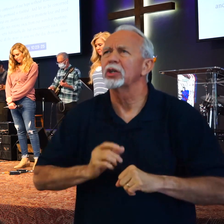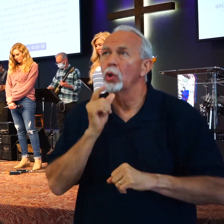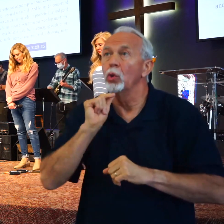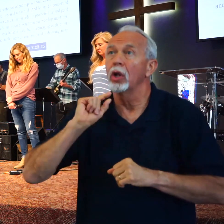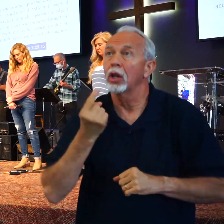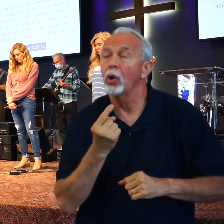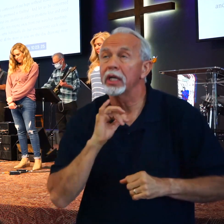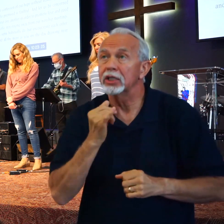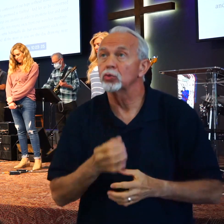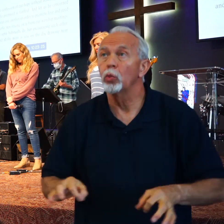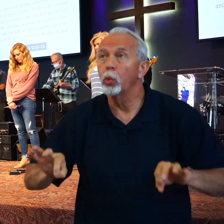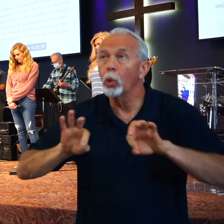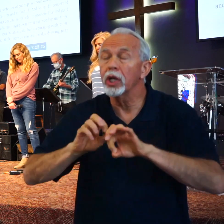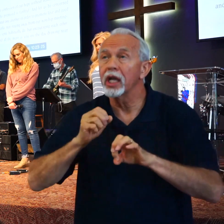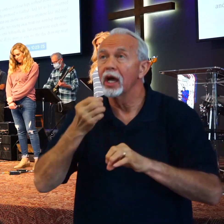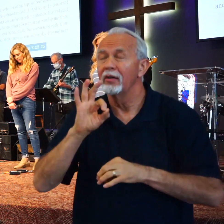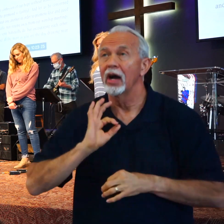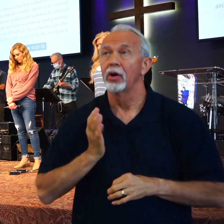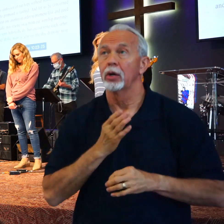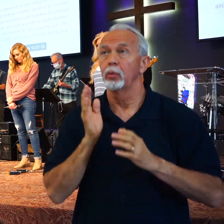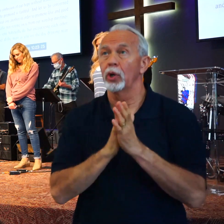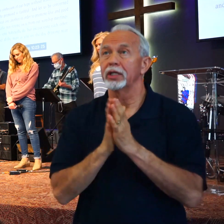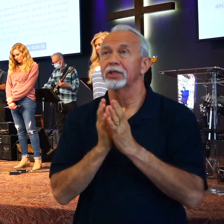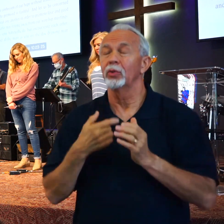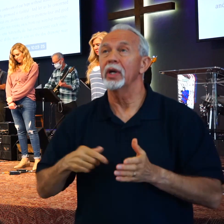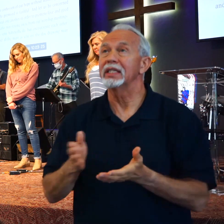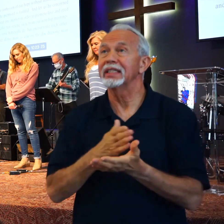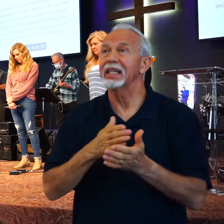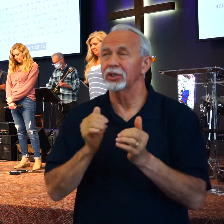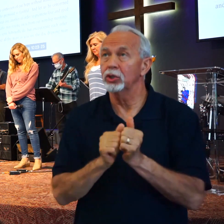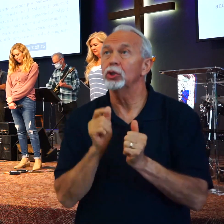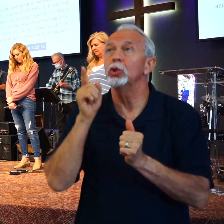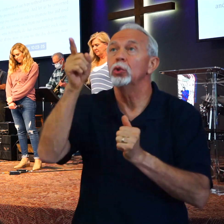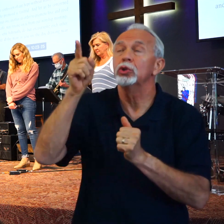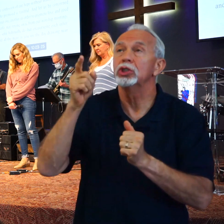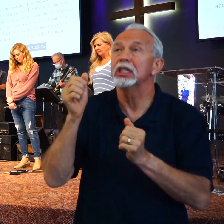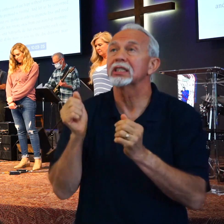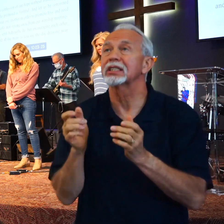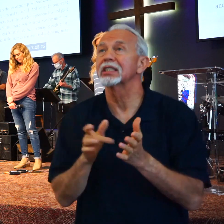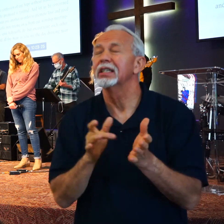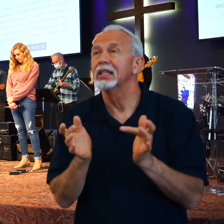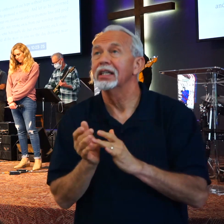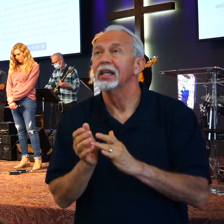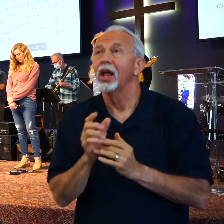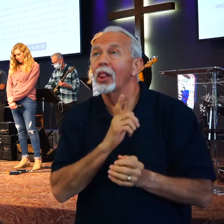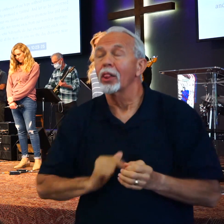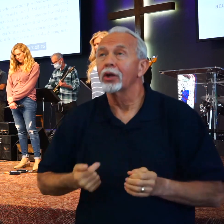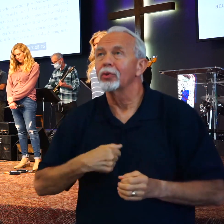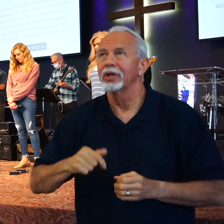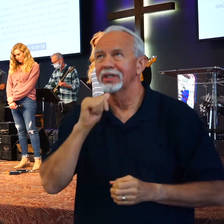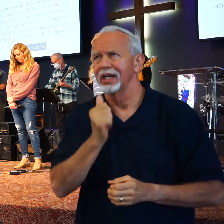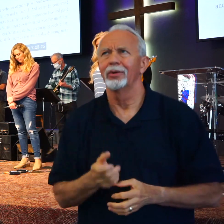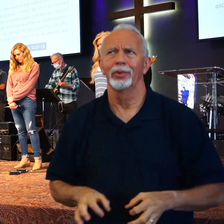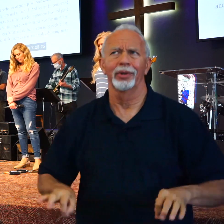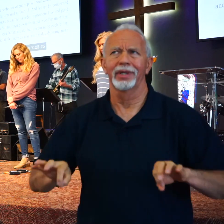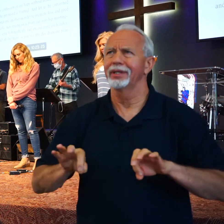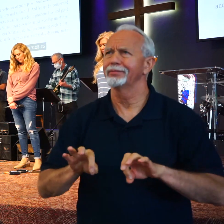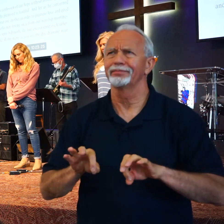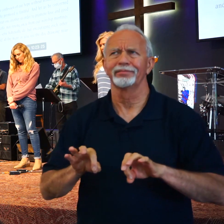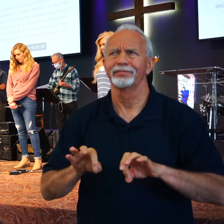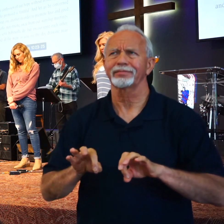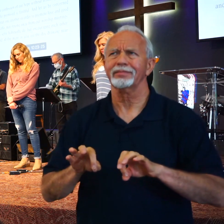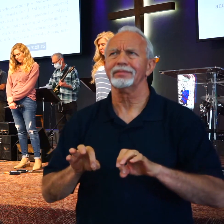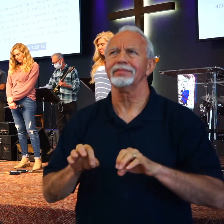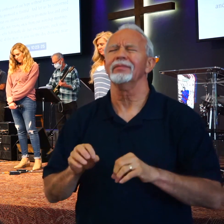is worthy of our praise. And so we sing to you, Jesus. Lord, we are not worthy.